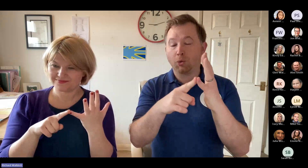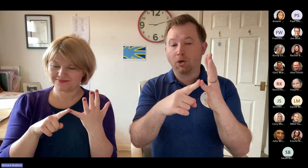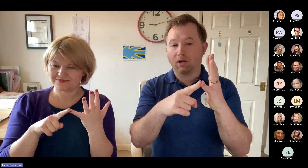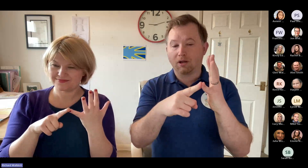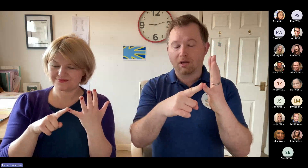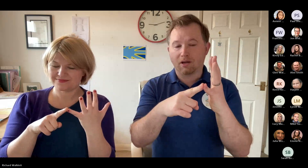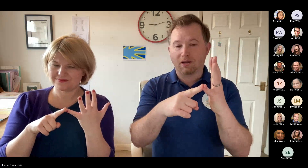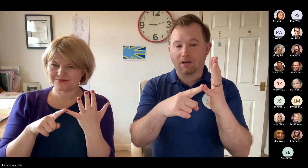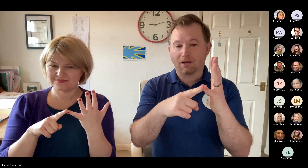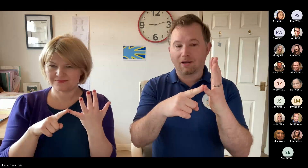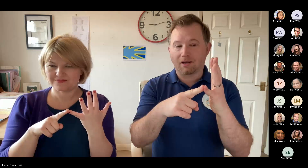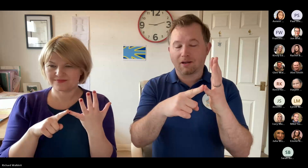U.